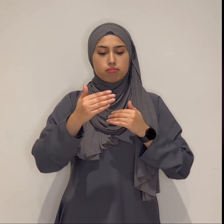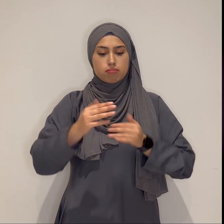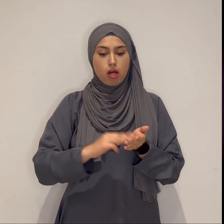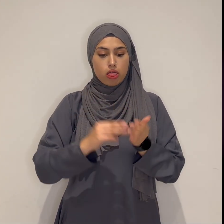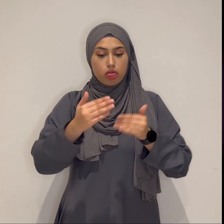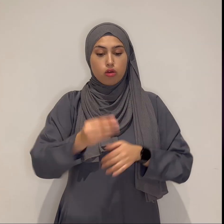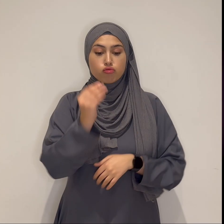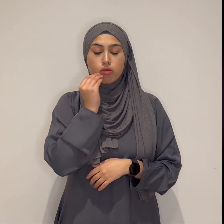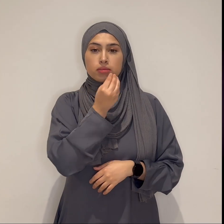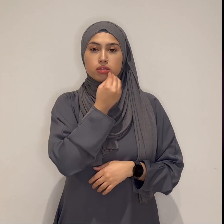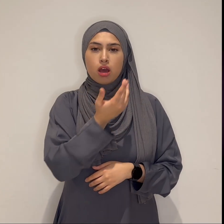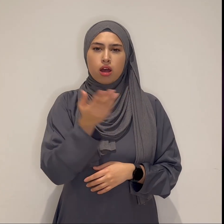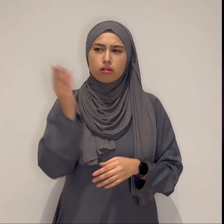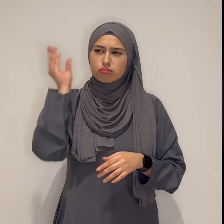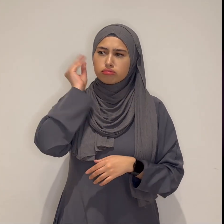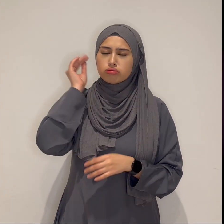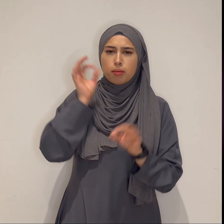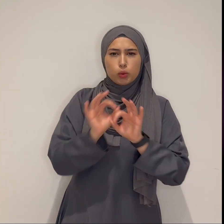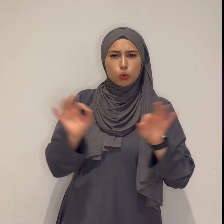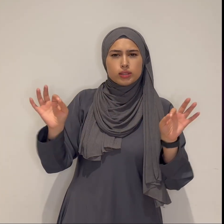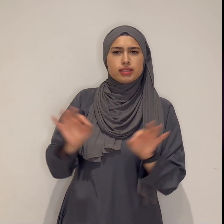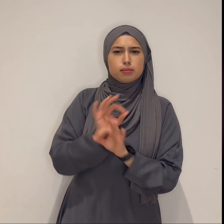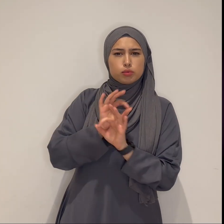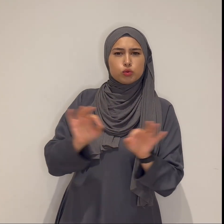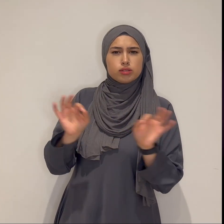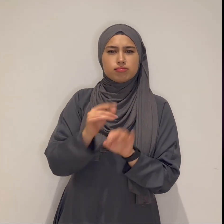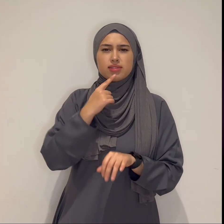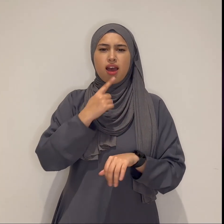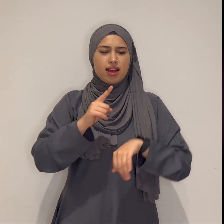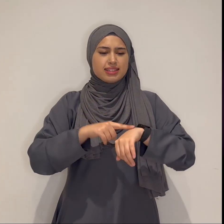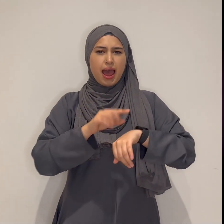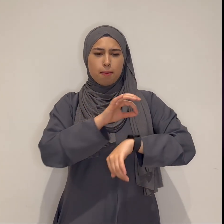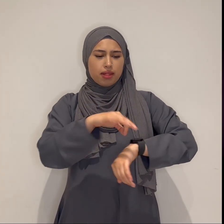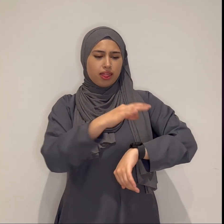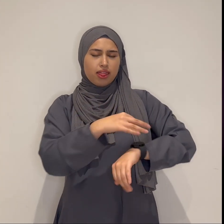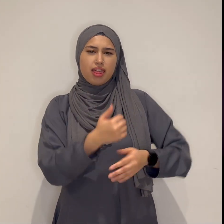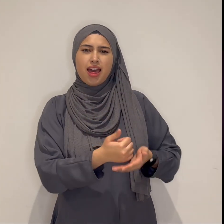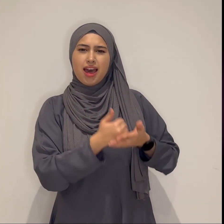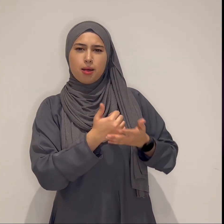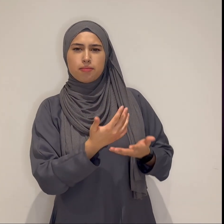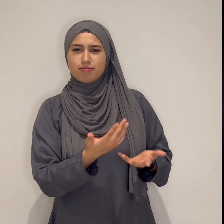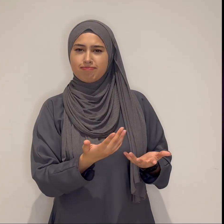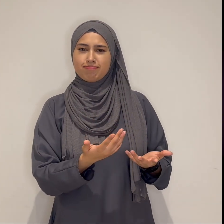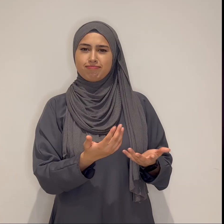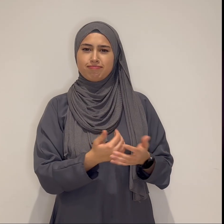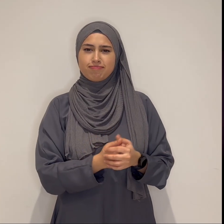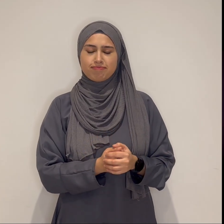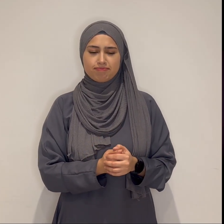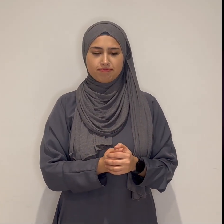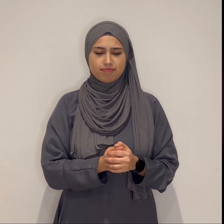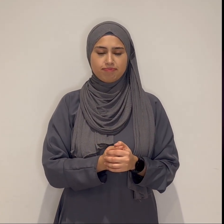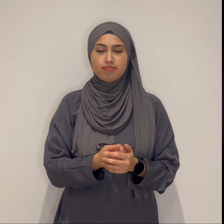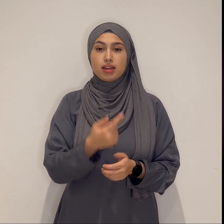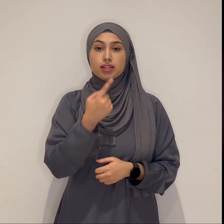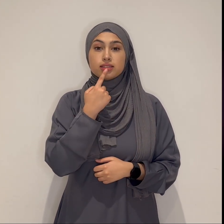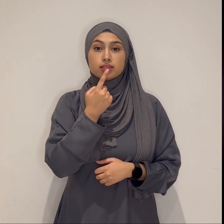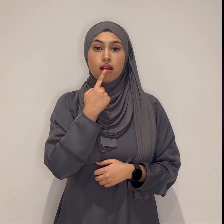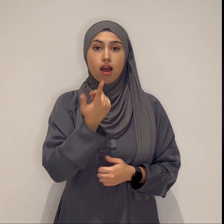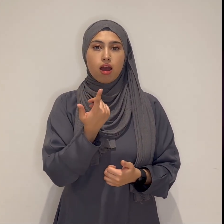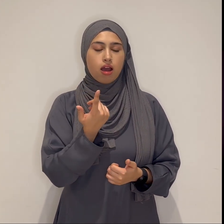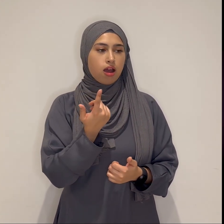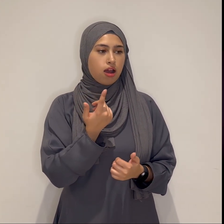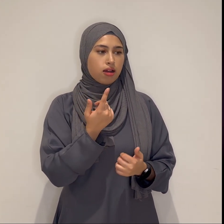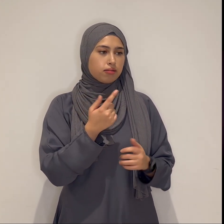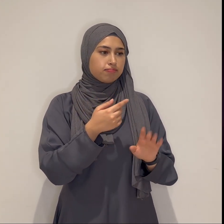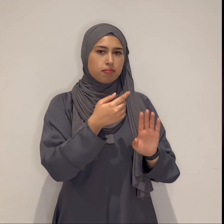How many Muslims in the month of Ramadan listen to music, saying that this is passing time? Or sawm al-lisani, fasting of our